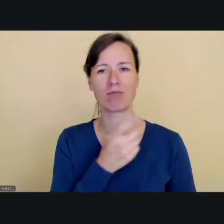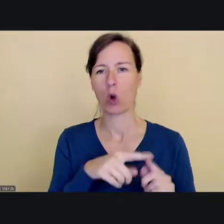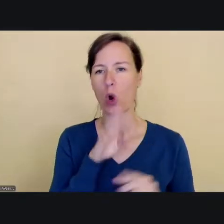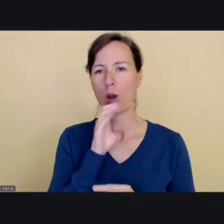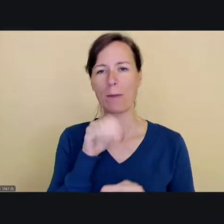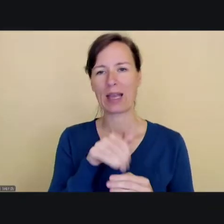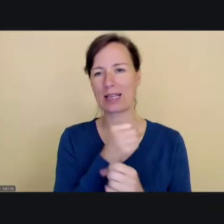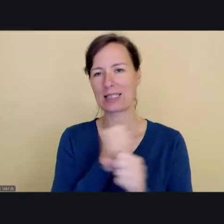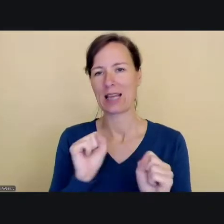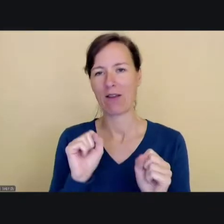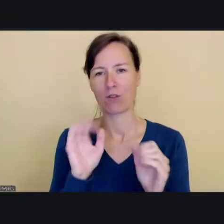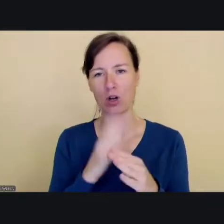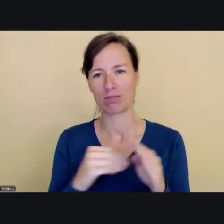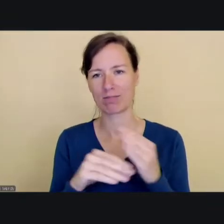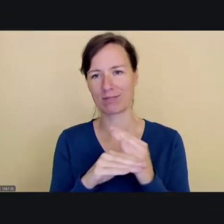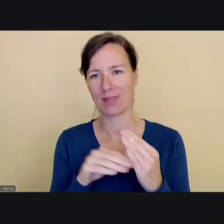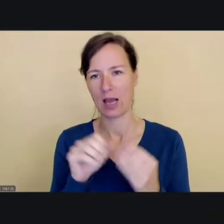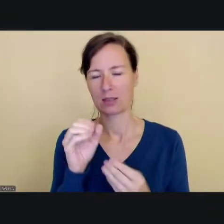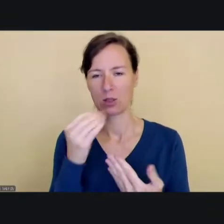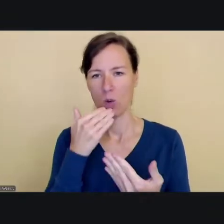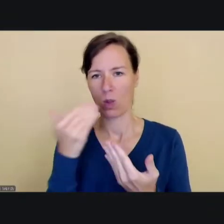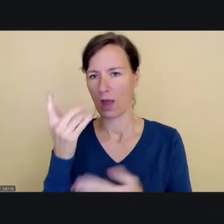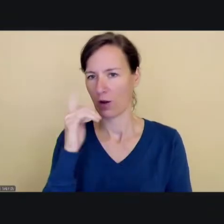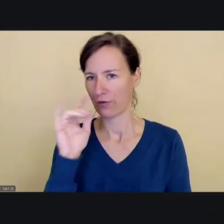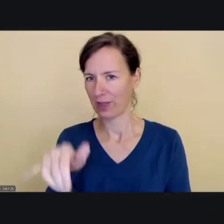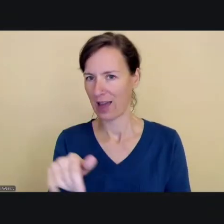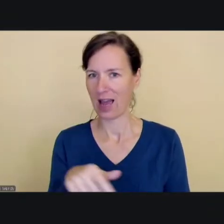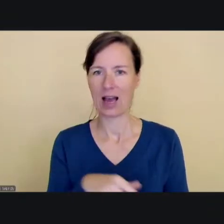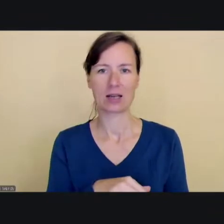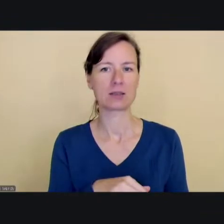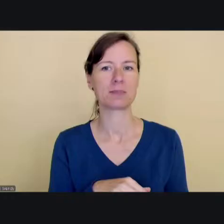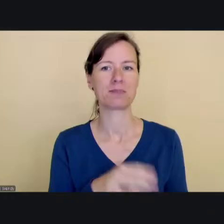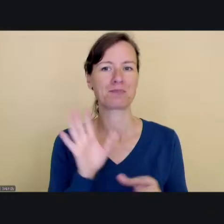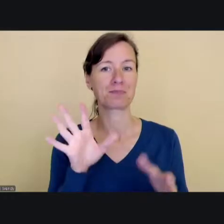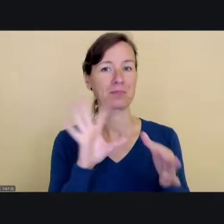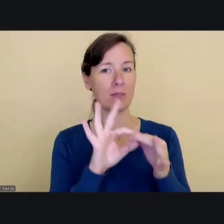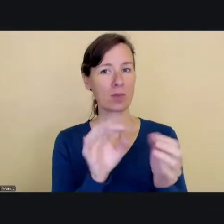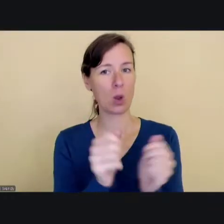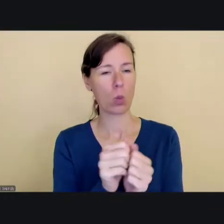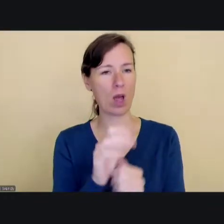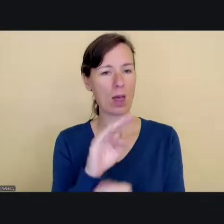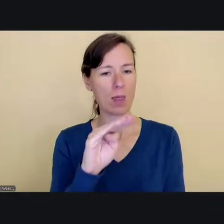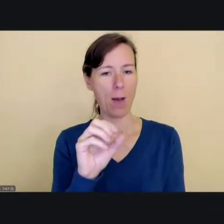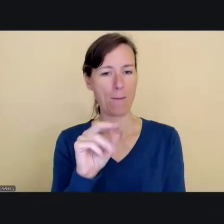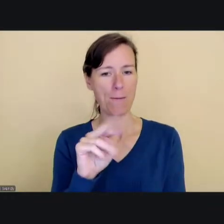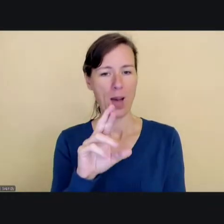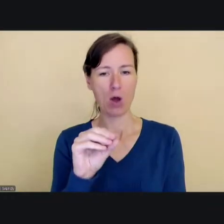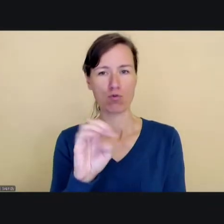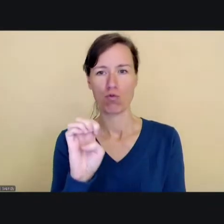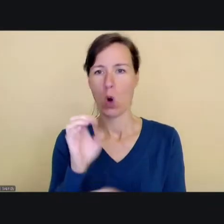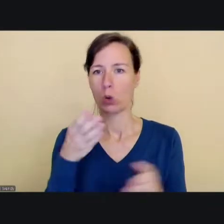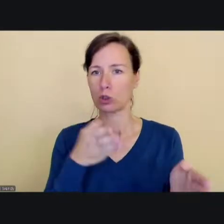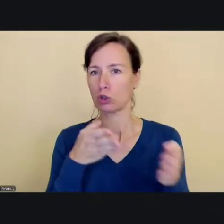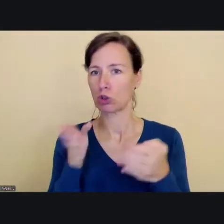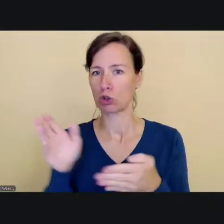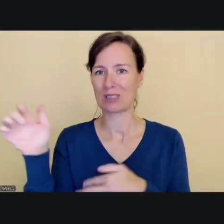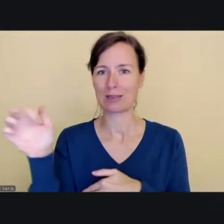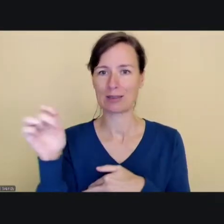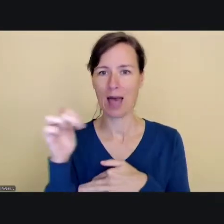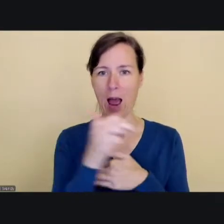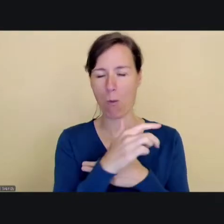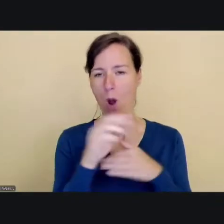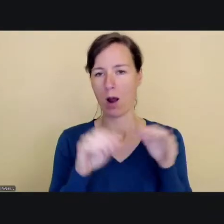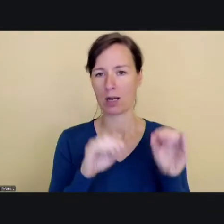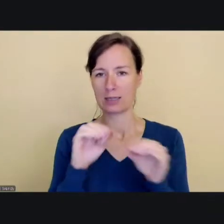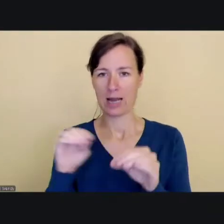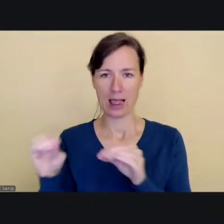that. As it relates to Monroe Street sidewalk installation, VMP completed the installation of